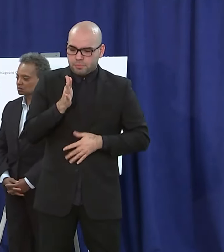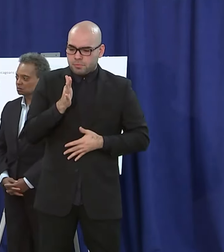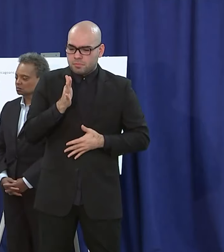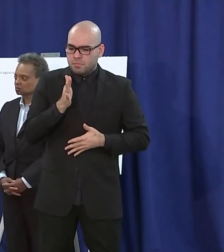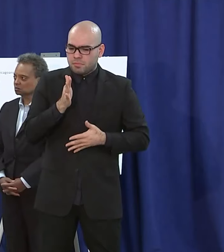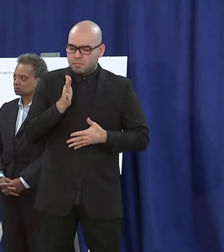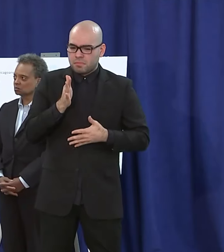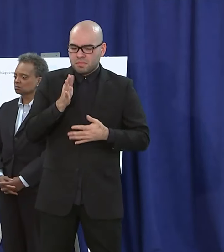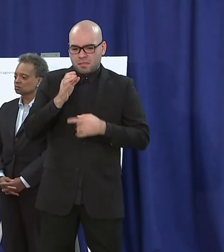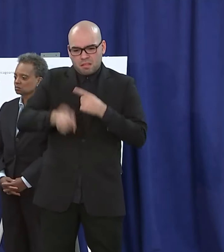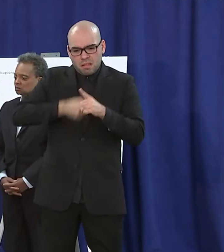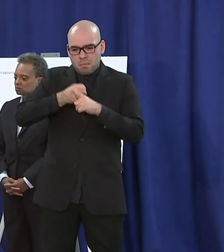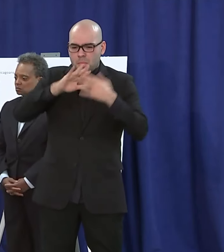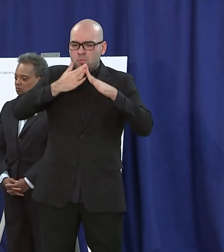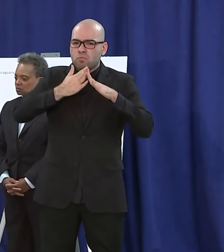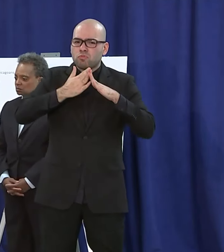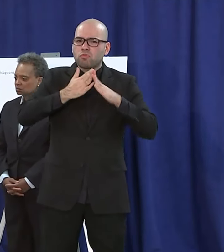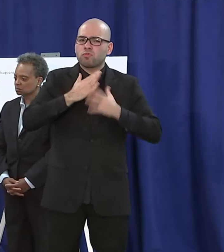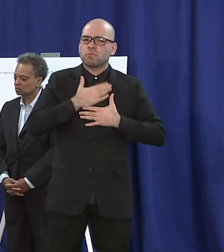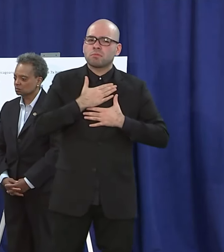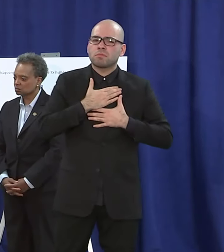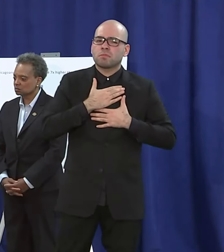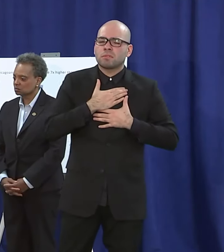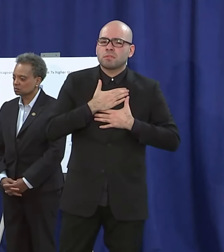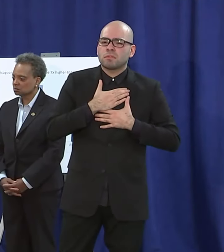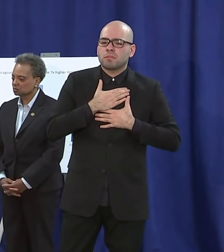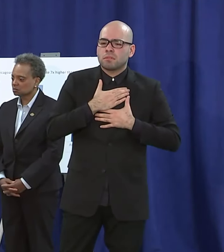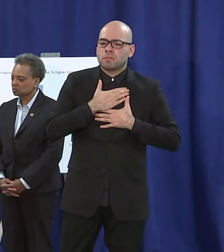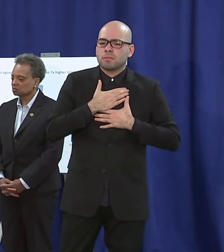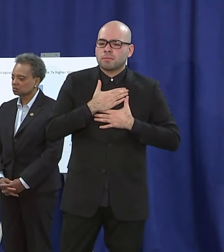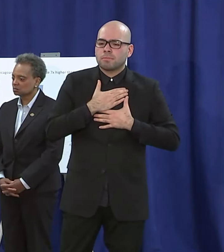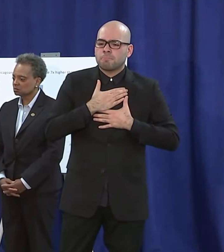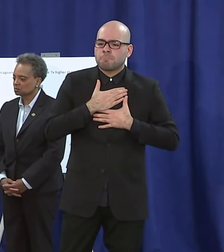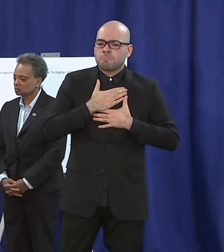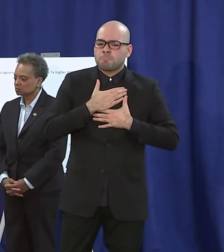come to our community in such a way that